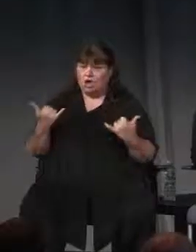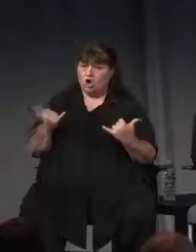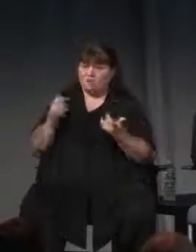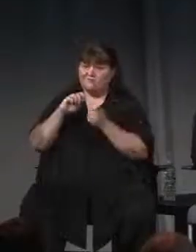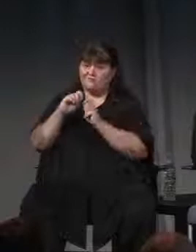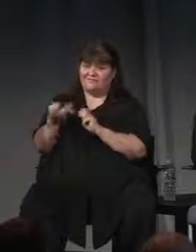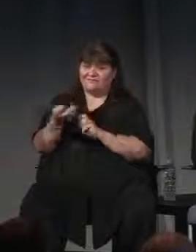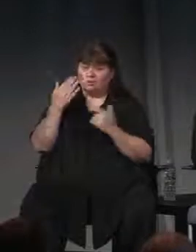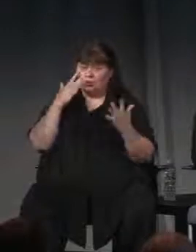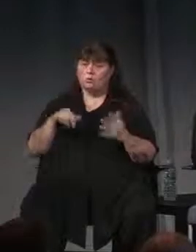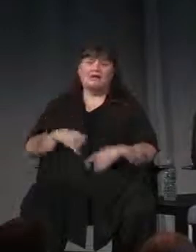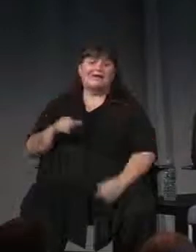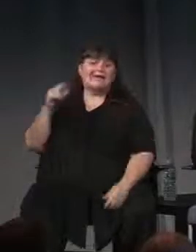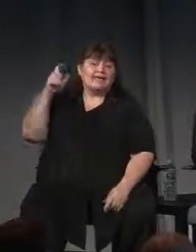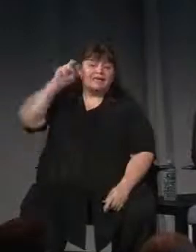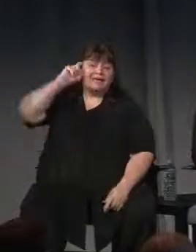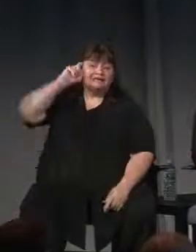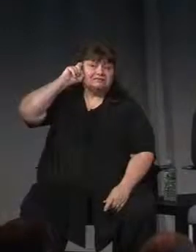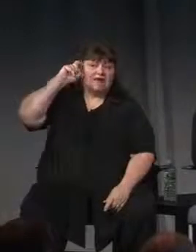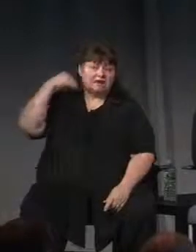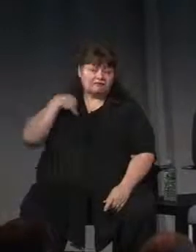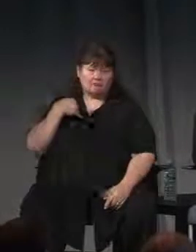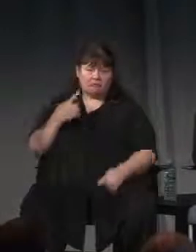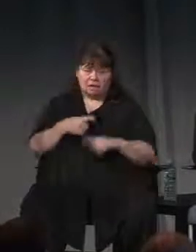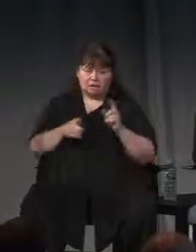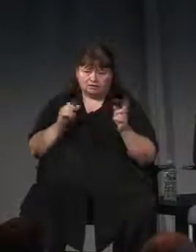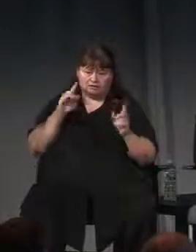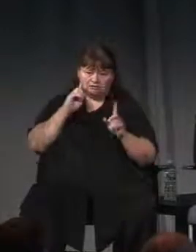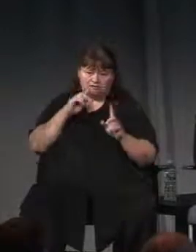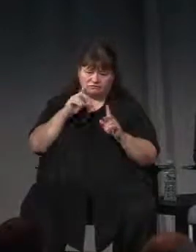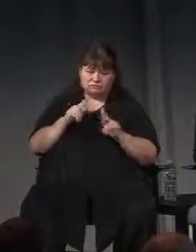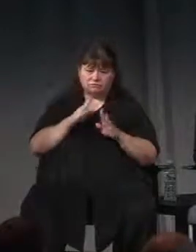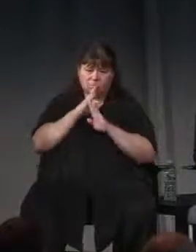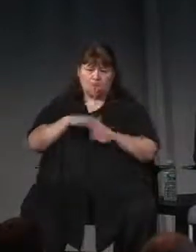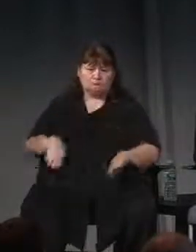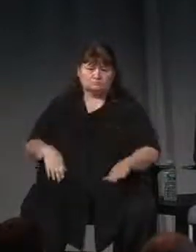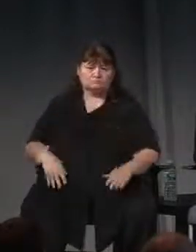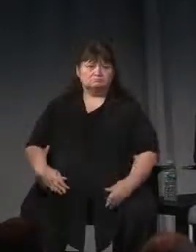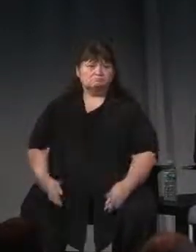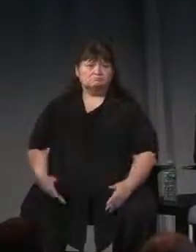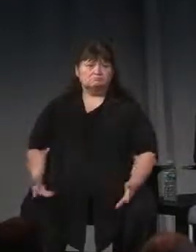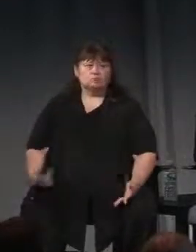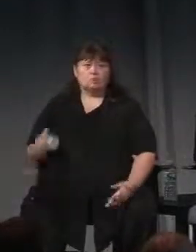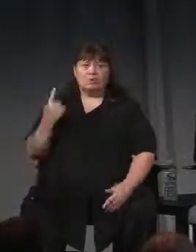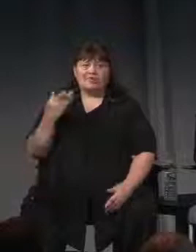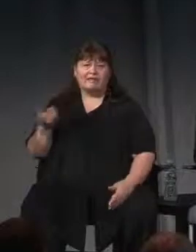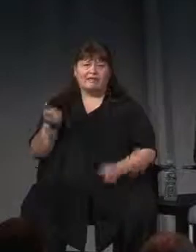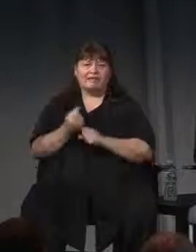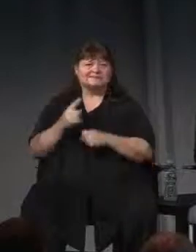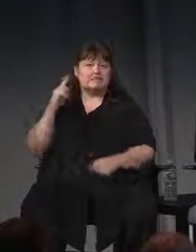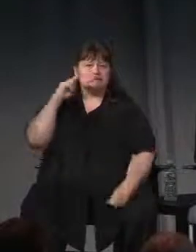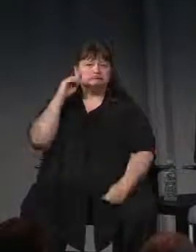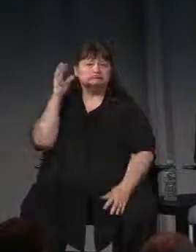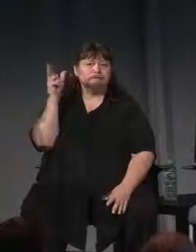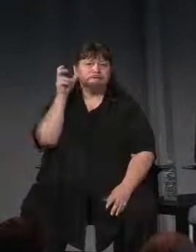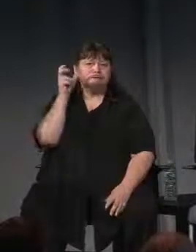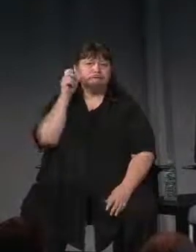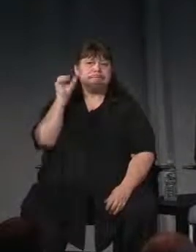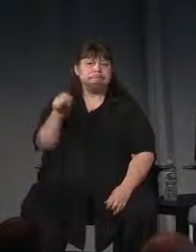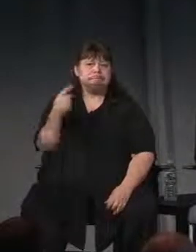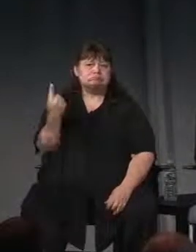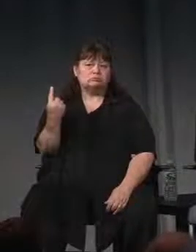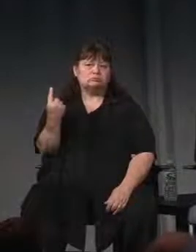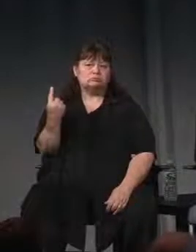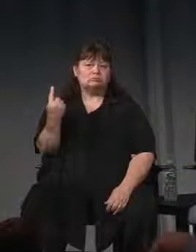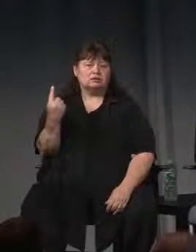hearing aids, you can put them in, and someone who has hearing impairment, if they're in a quiet room and there's just kind of one thing that's making sound, they can hear just fine. But you